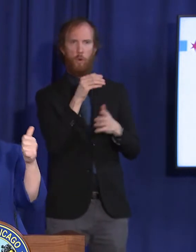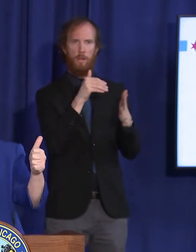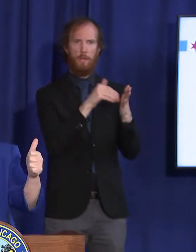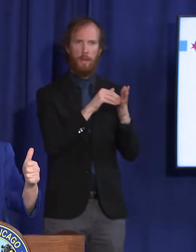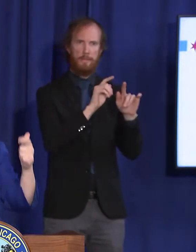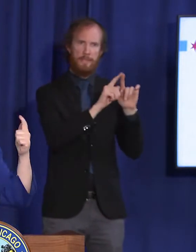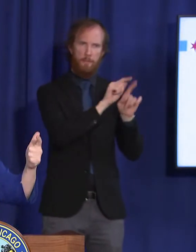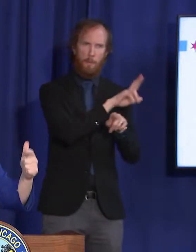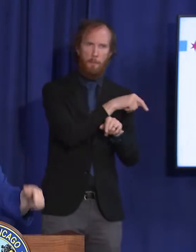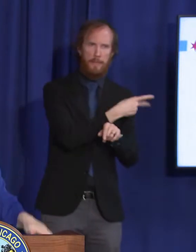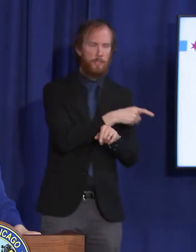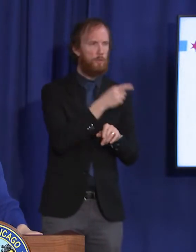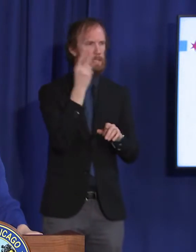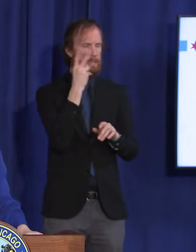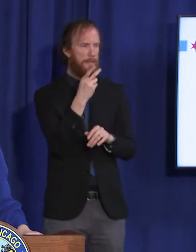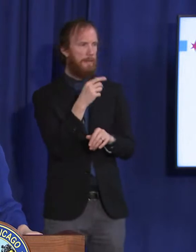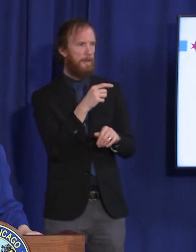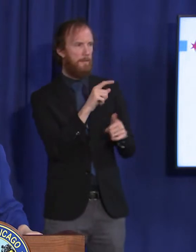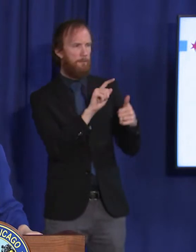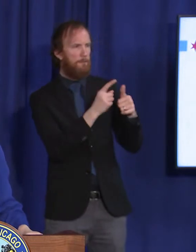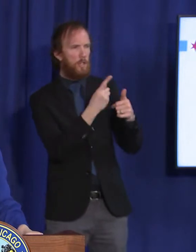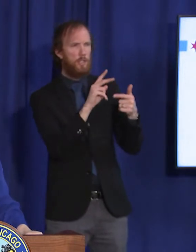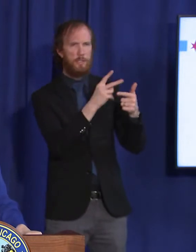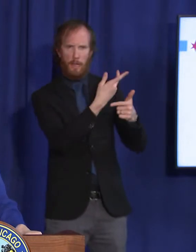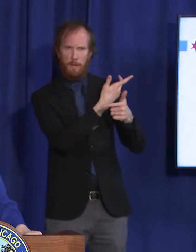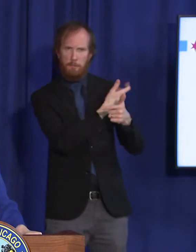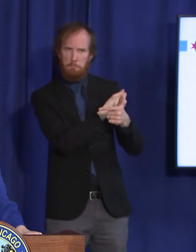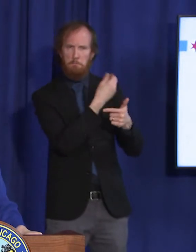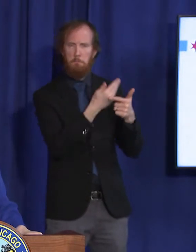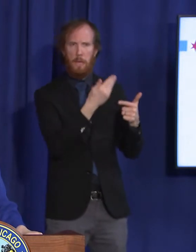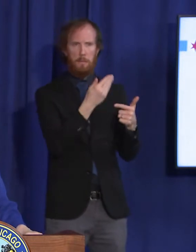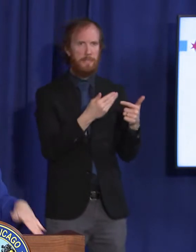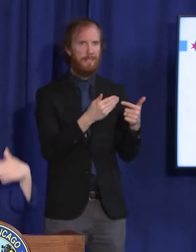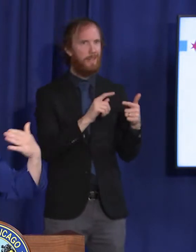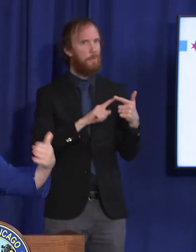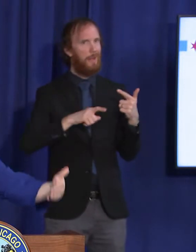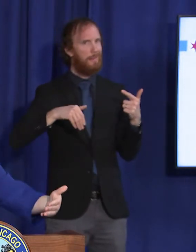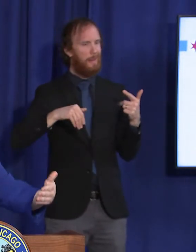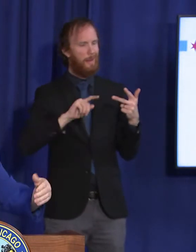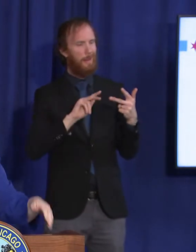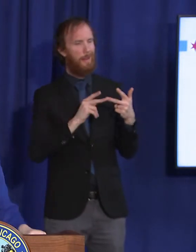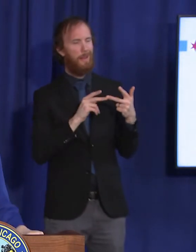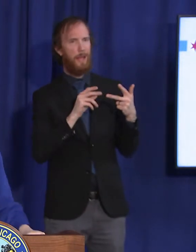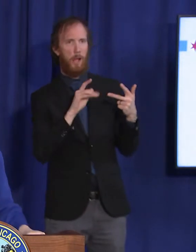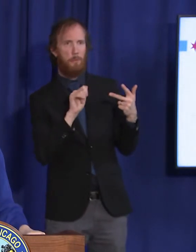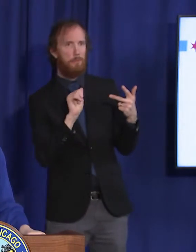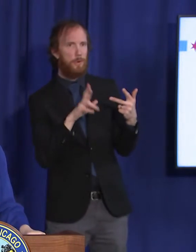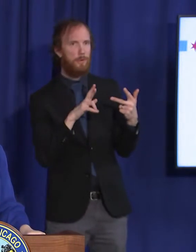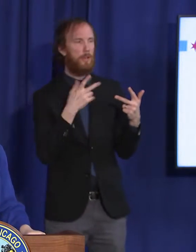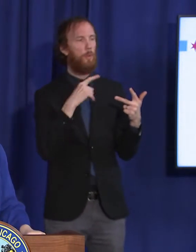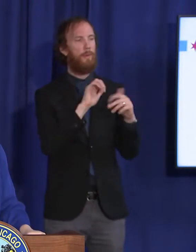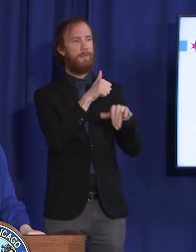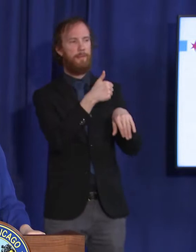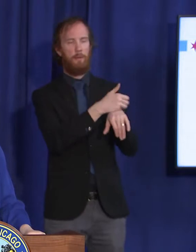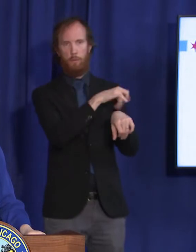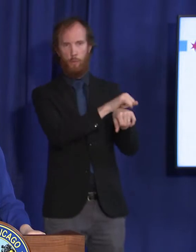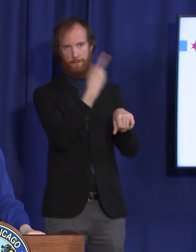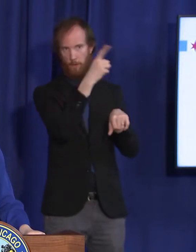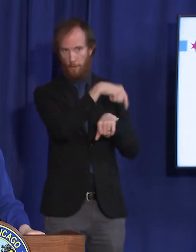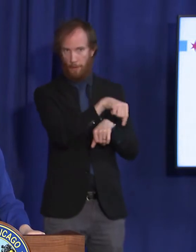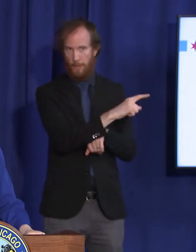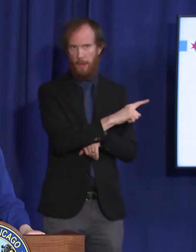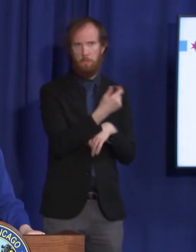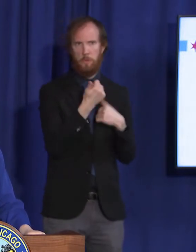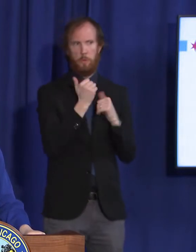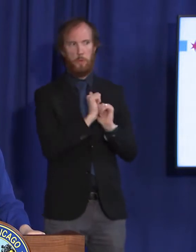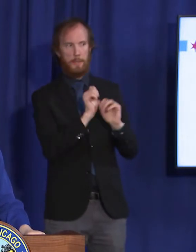had a vaccine or 2 vaccines, but they haven't gotten their booster. They're missing a second dose. We're scheduling them for at-home appointments or otherwise taking care